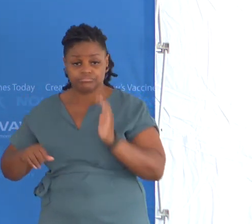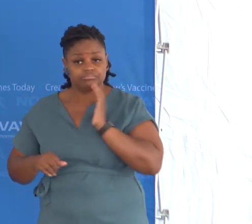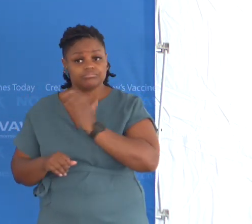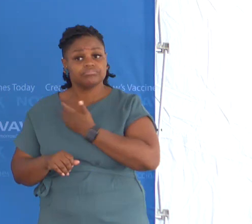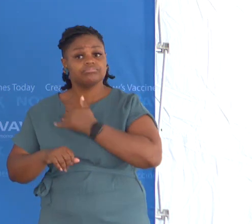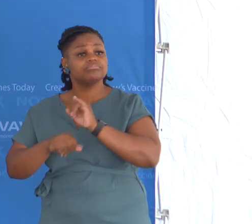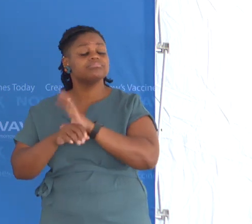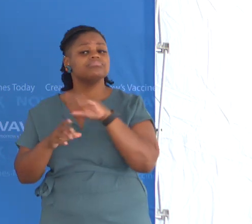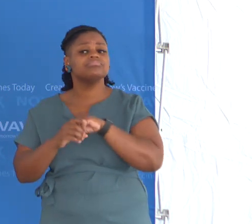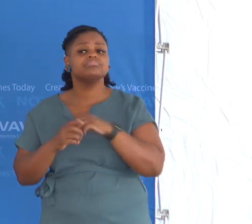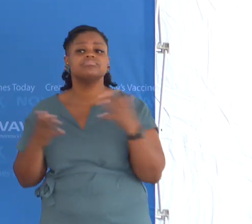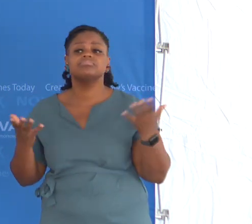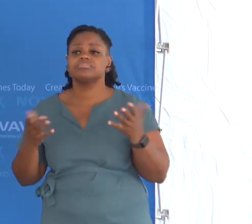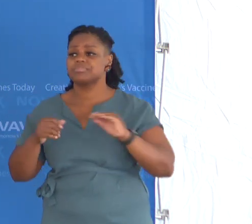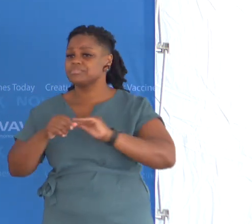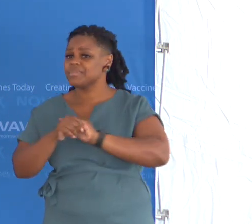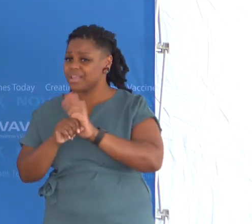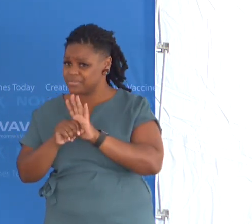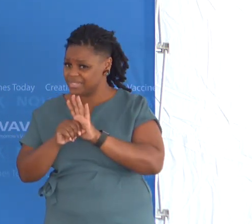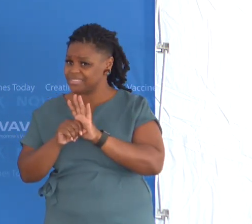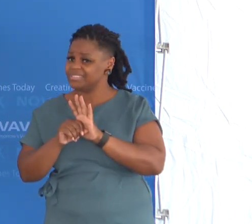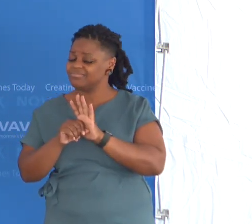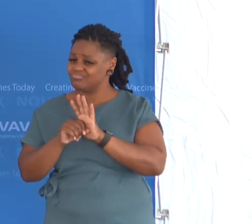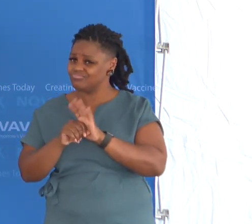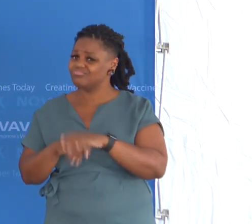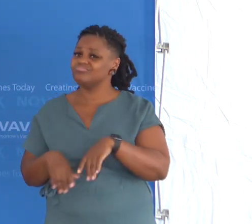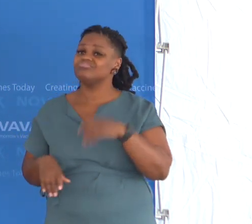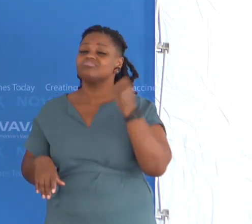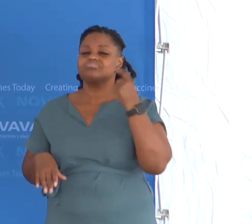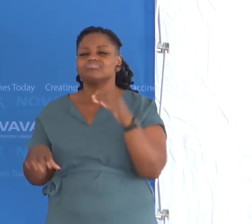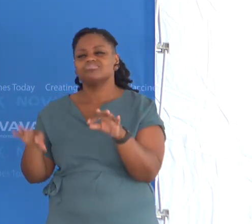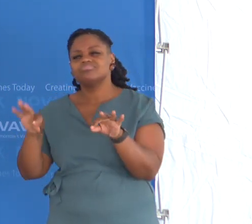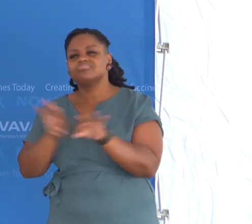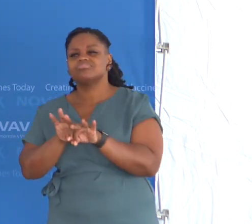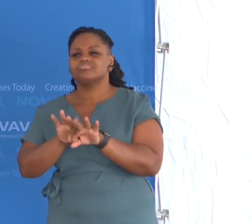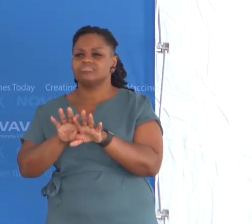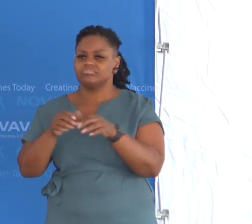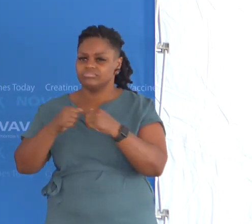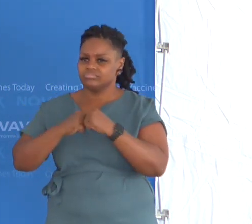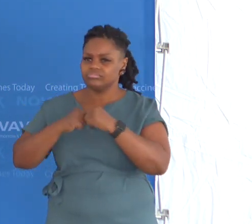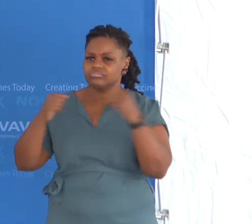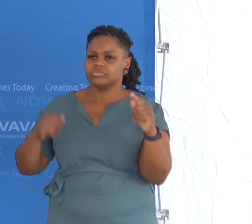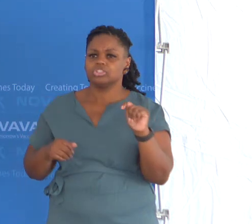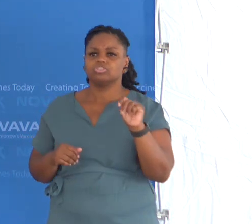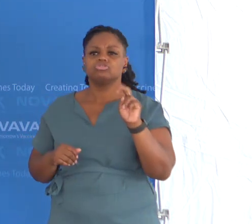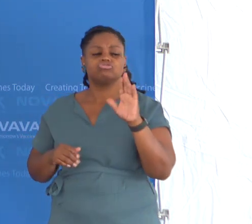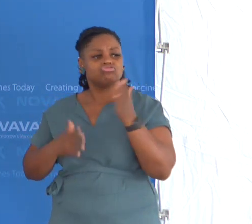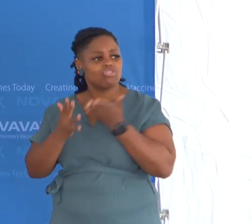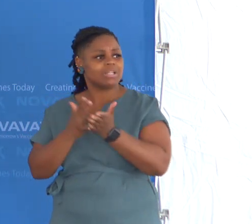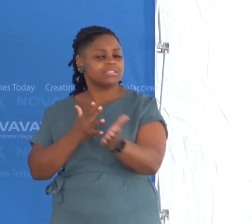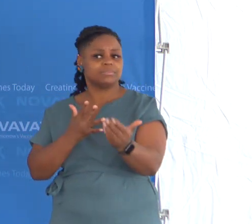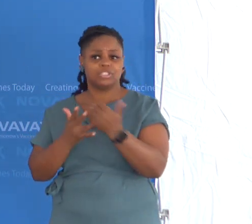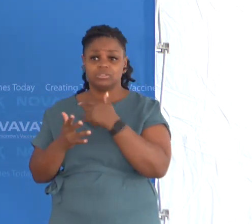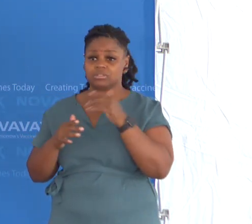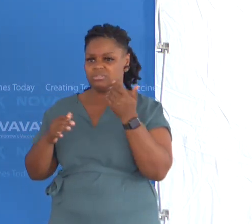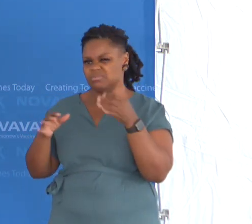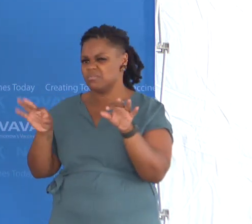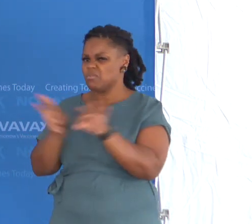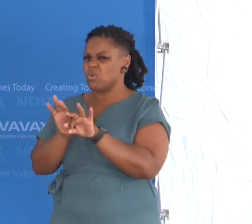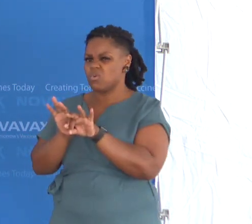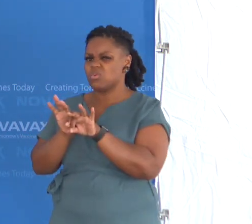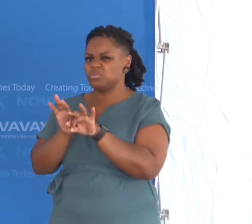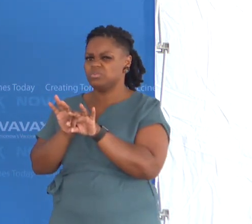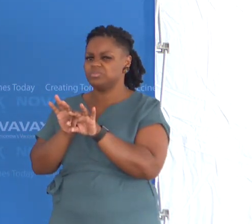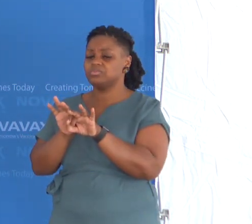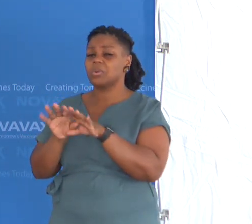that transparency on this particular issue, which is normally transparent, but it's usually given out after a trial is done and you're showing the